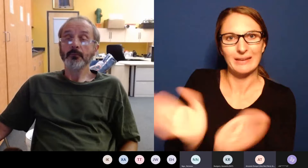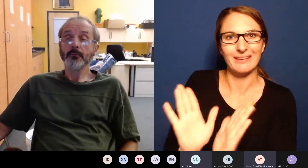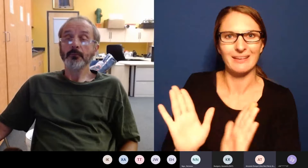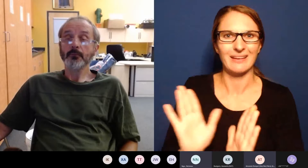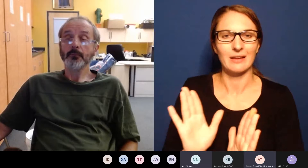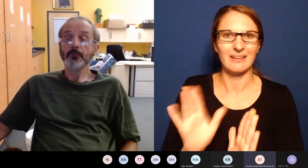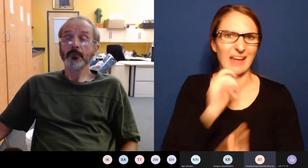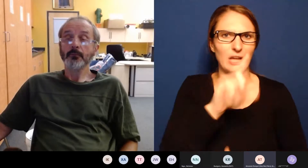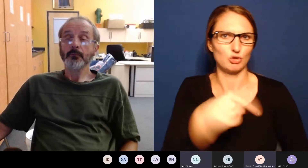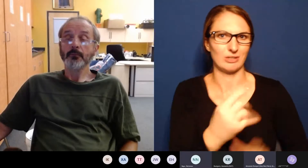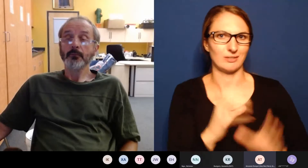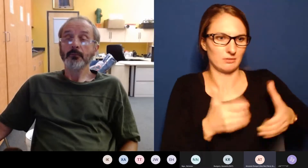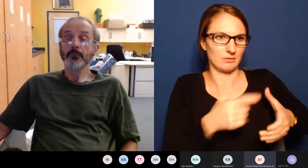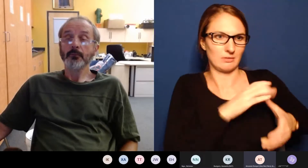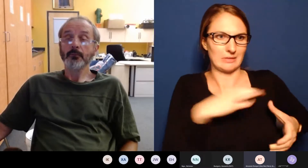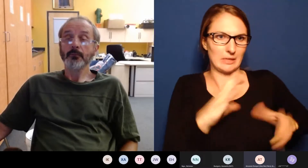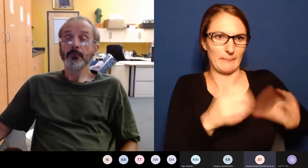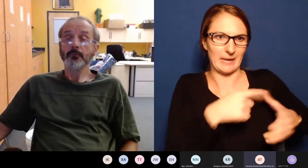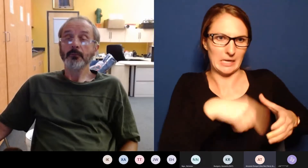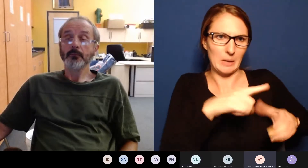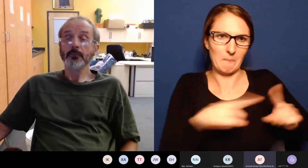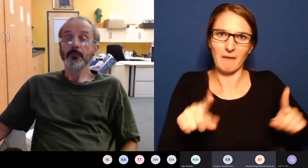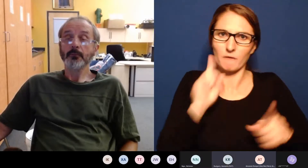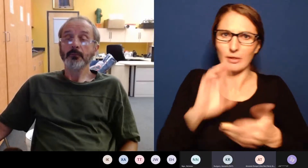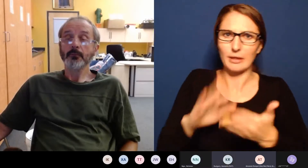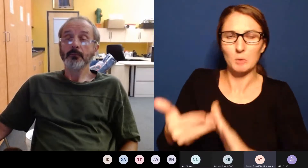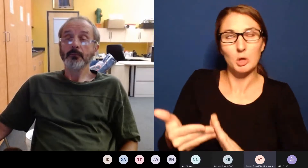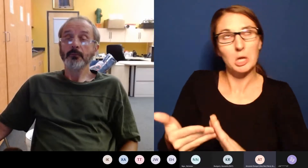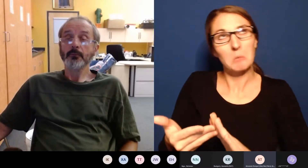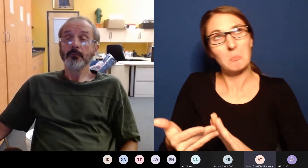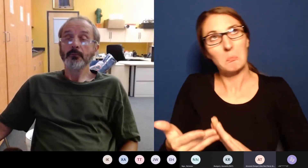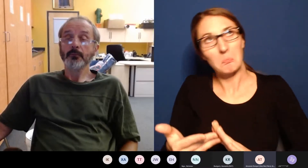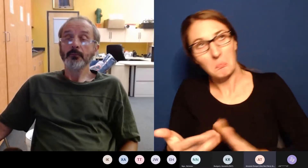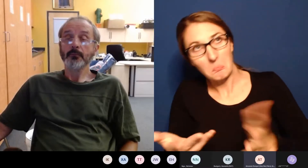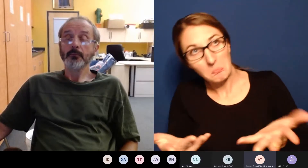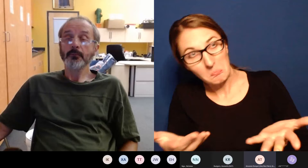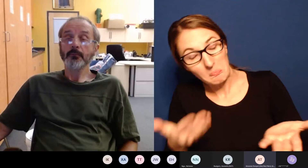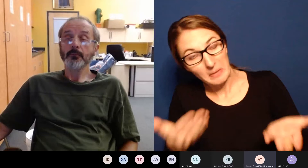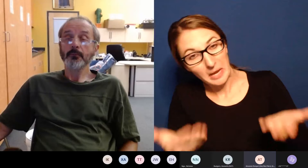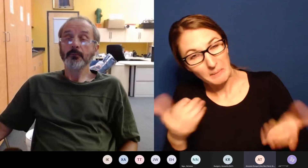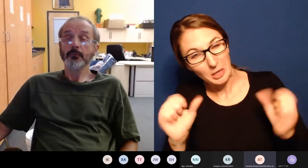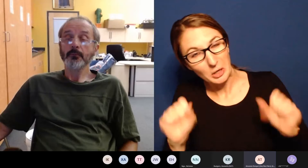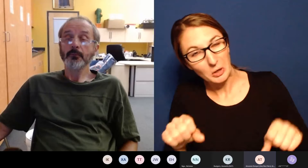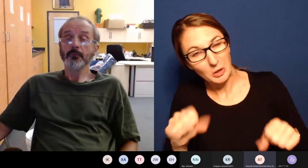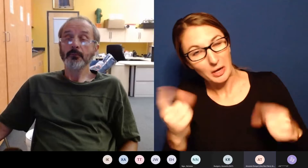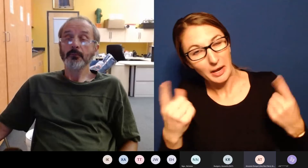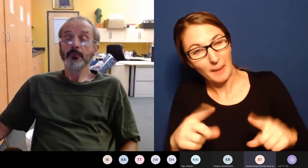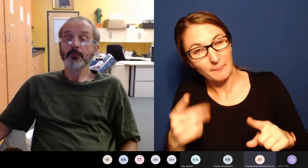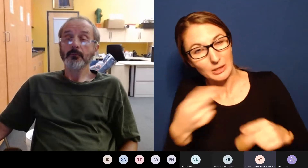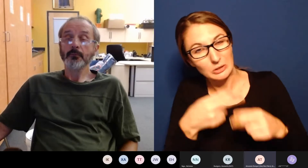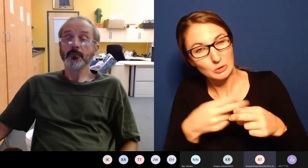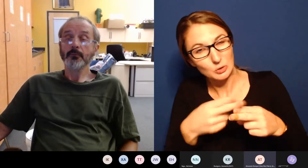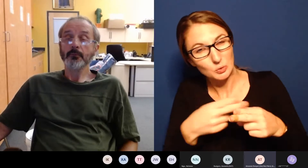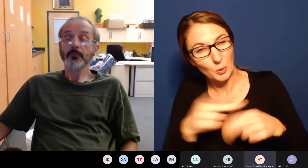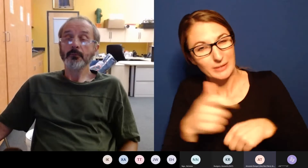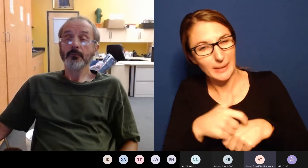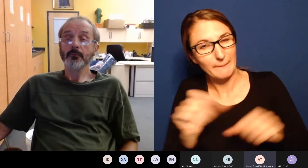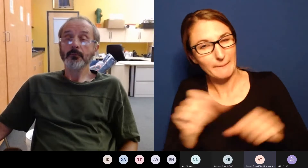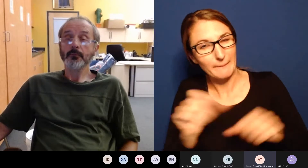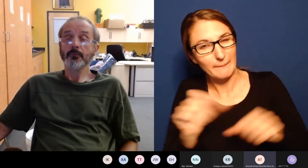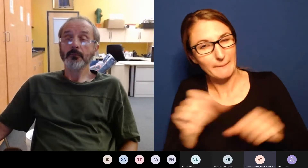for the committee. That maybe could be done in a short period of time.